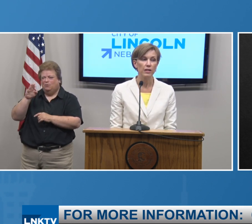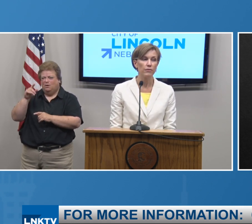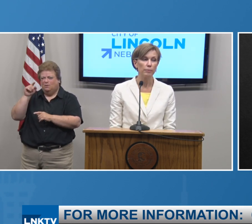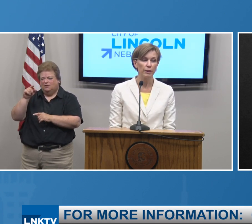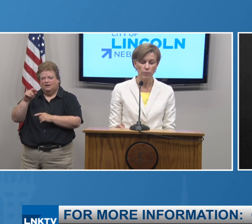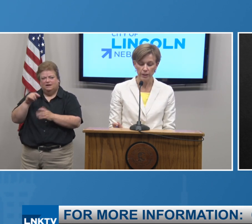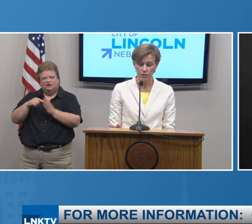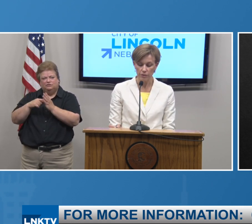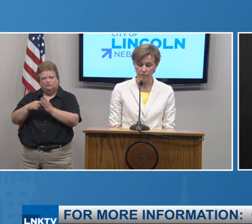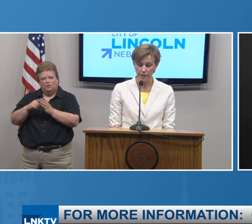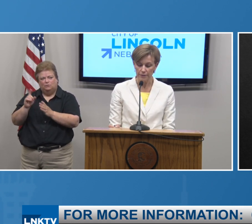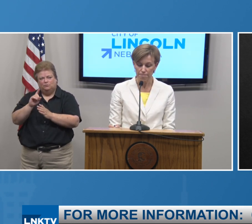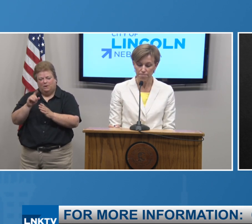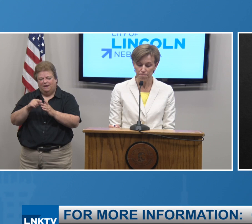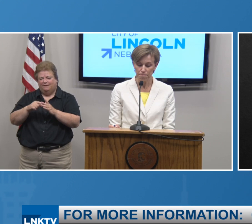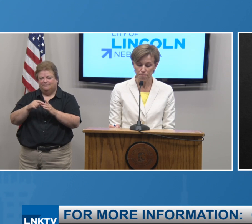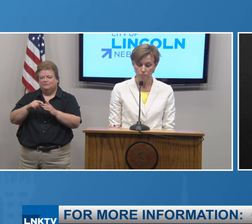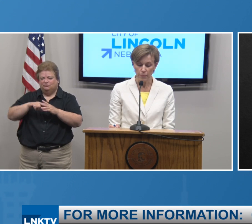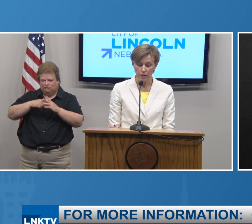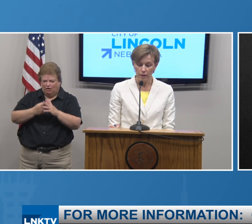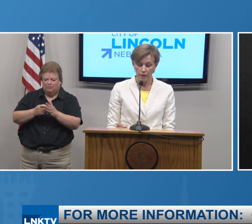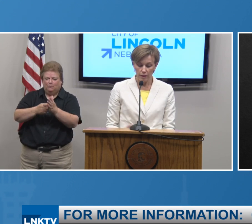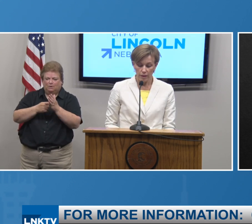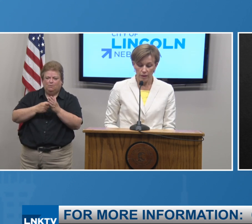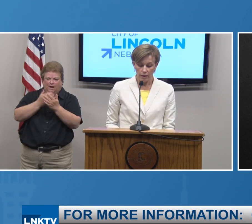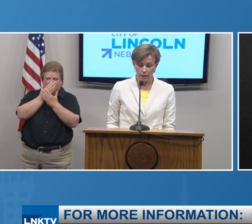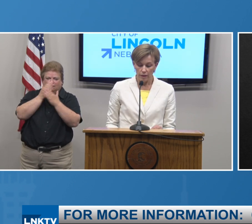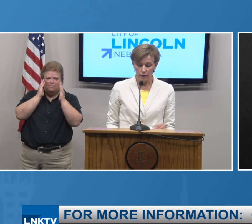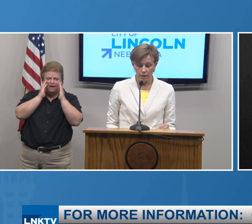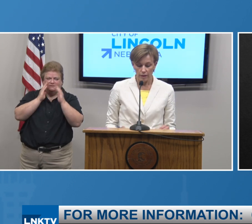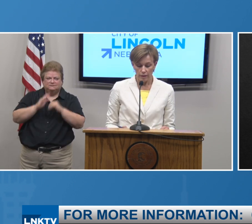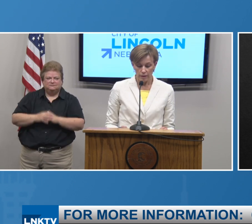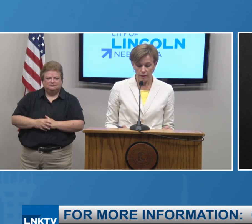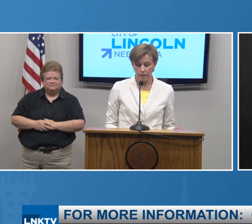the face covering mandate went into effect.